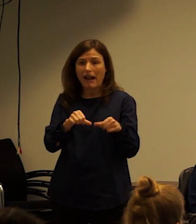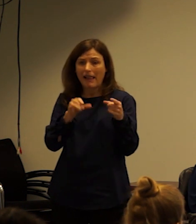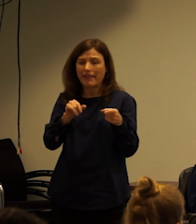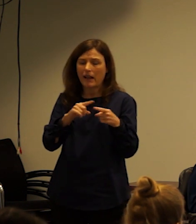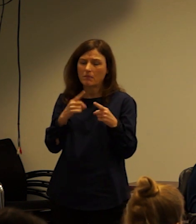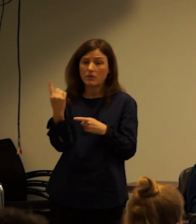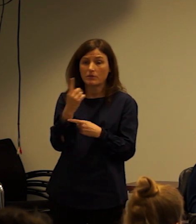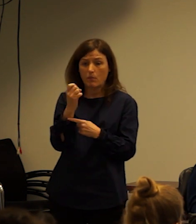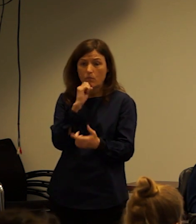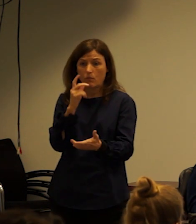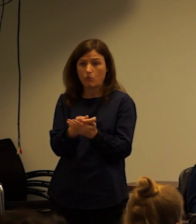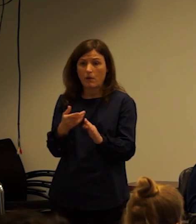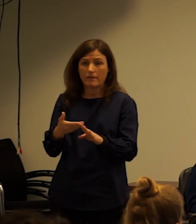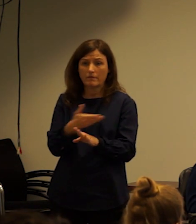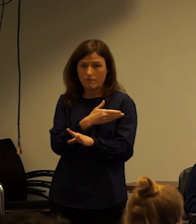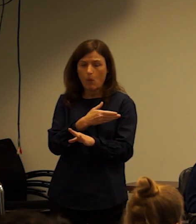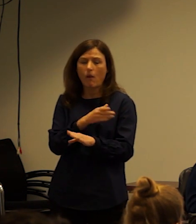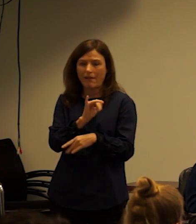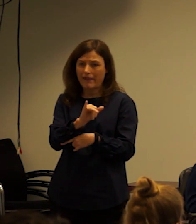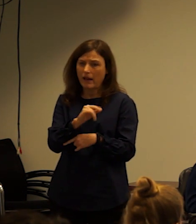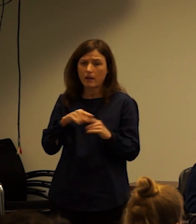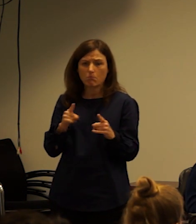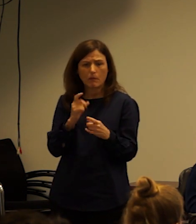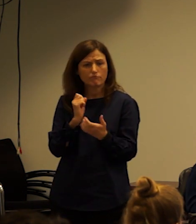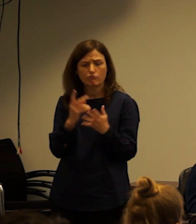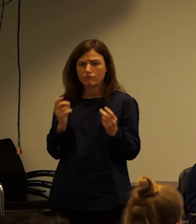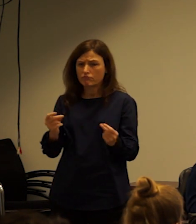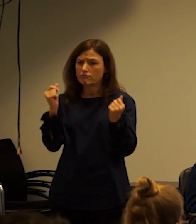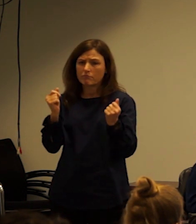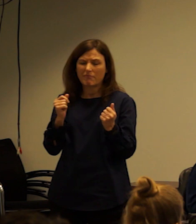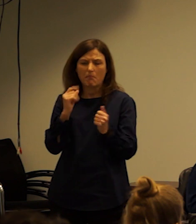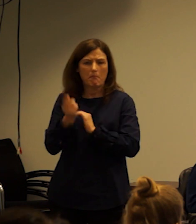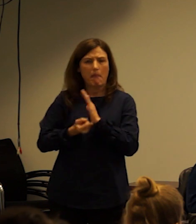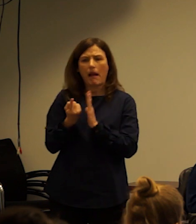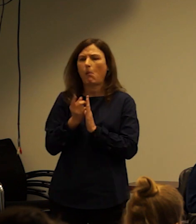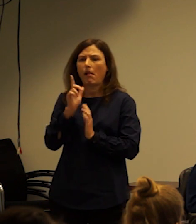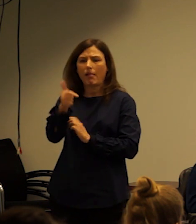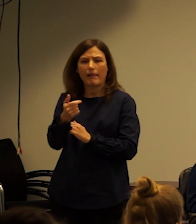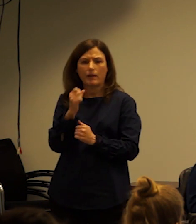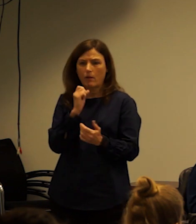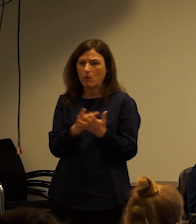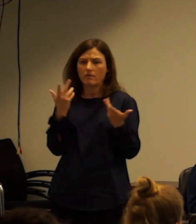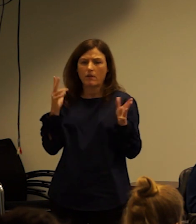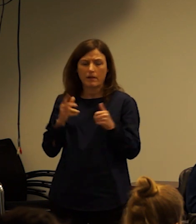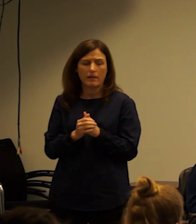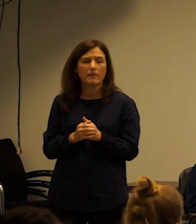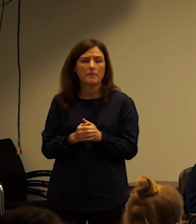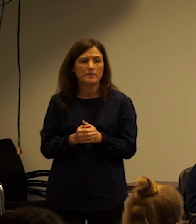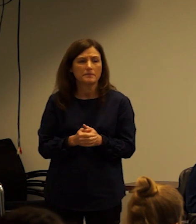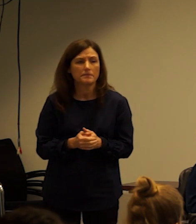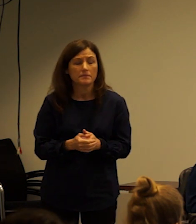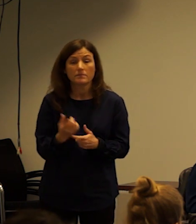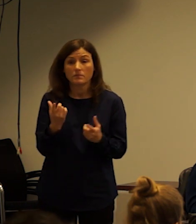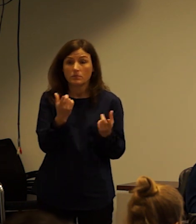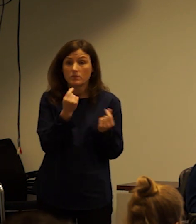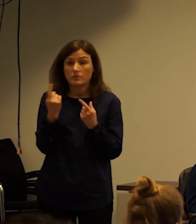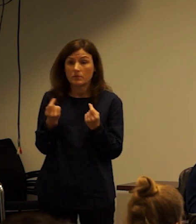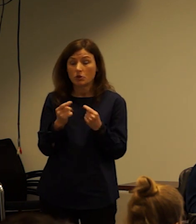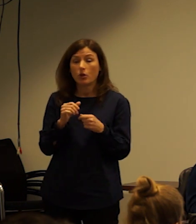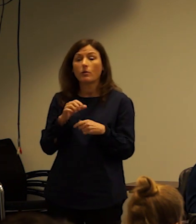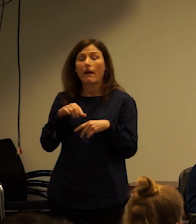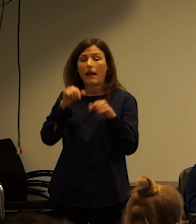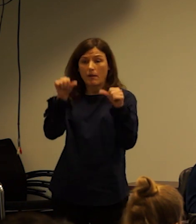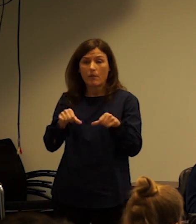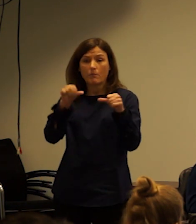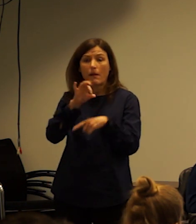has to approve it, but they always do really, really quickly, like within just an hour or something. What I do is I put it on